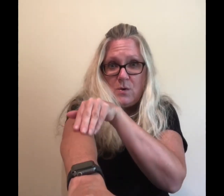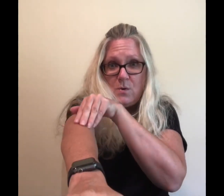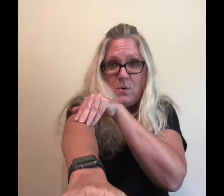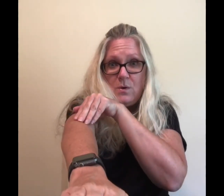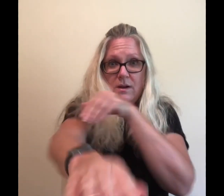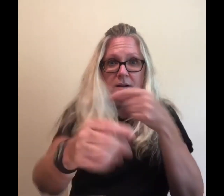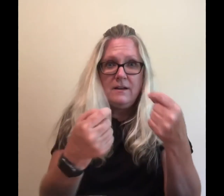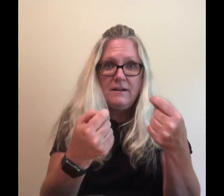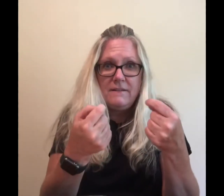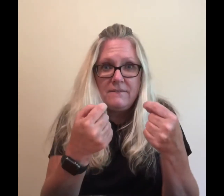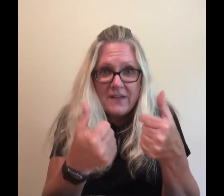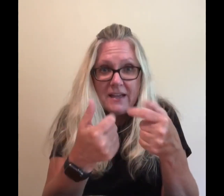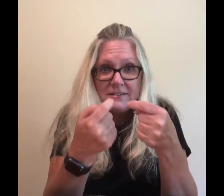slow, fast.